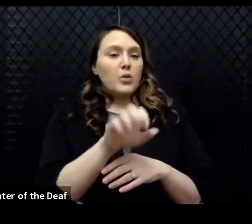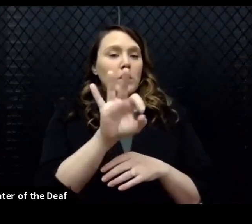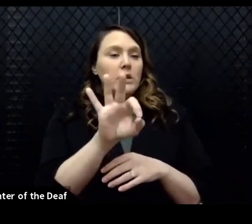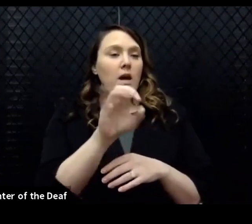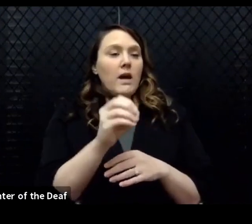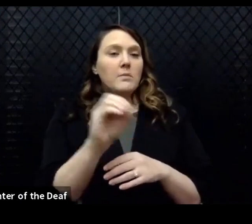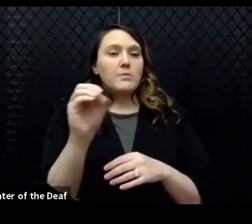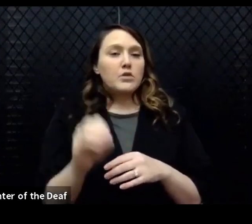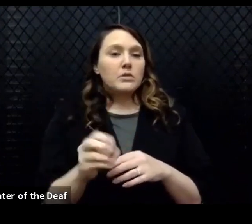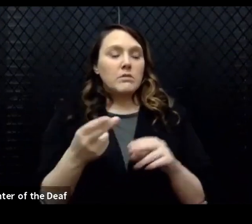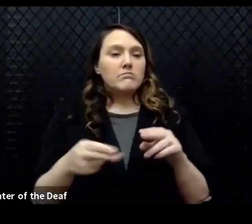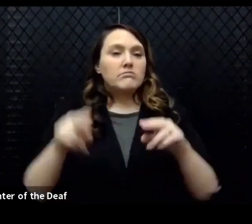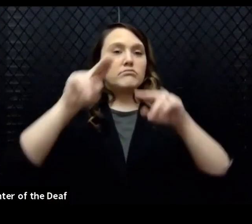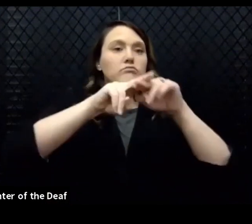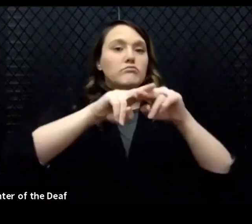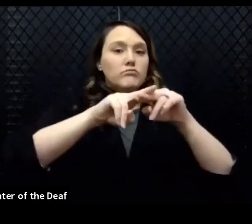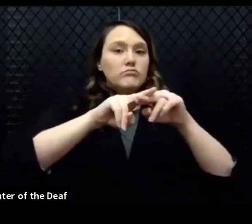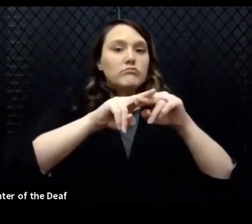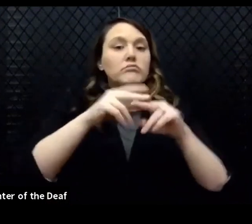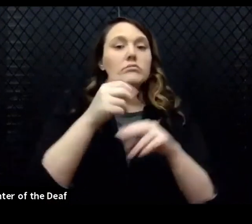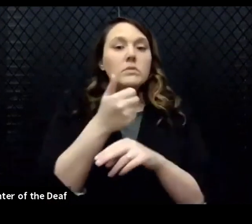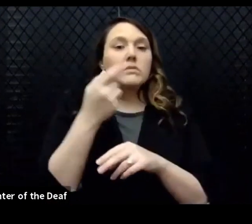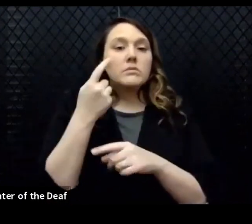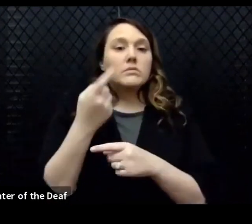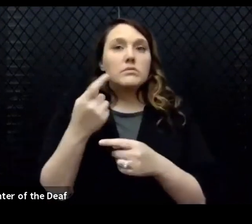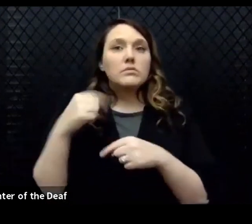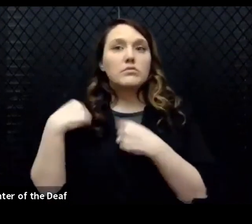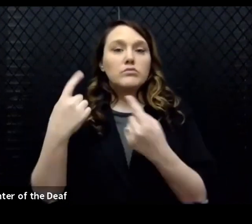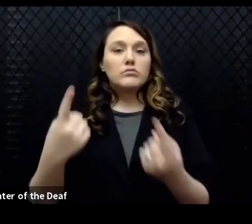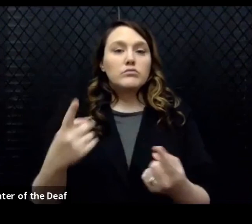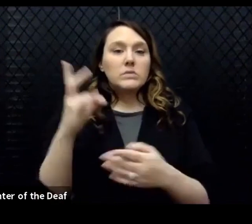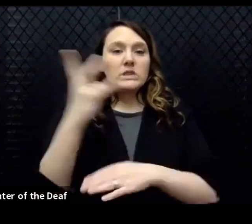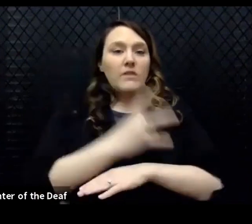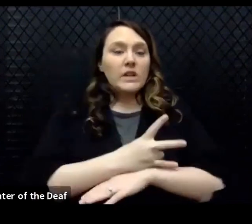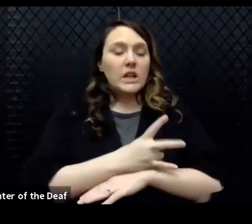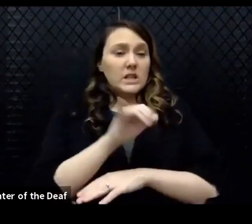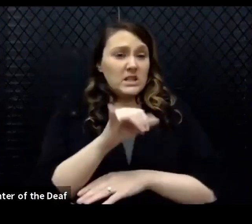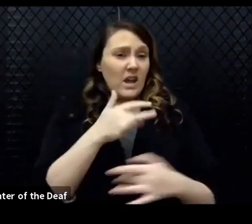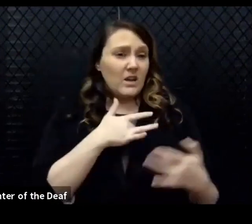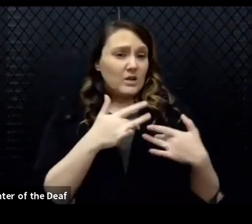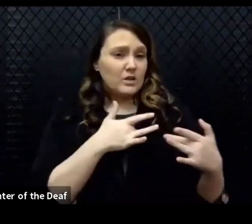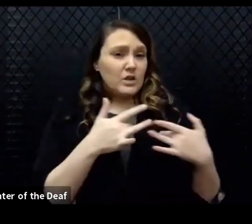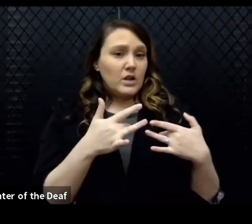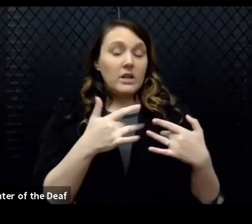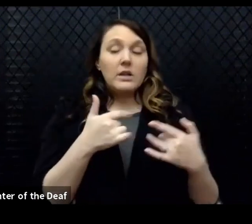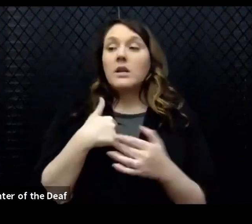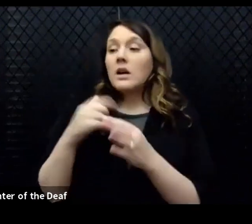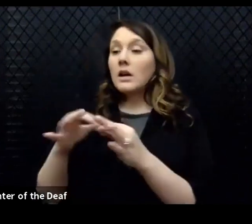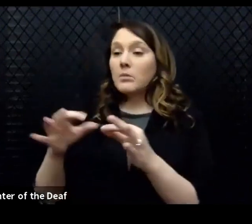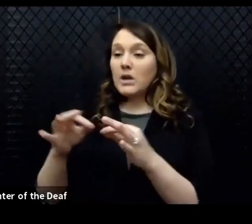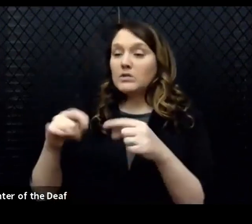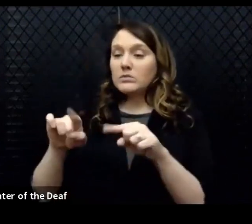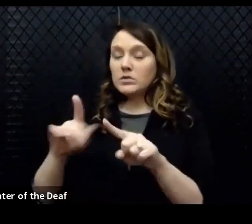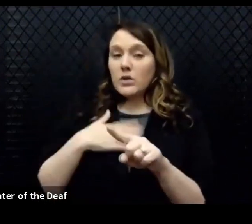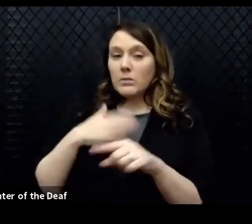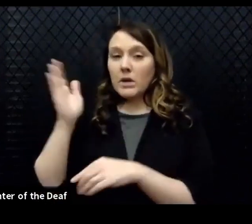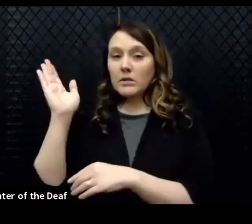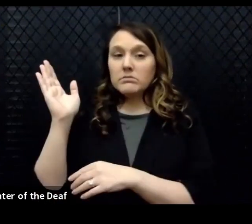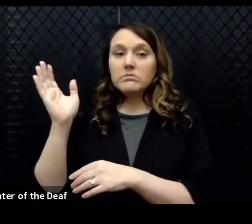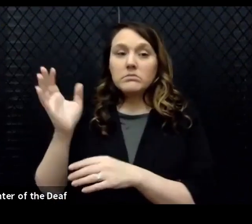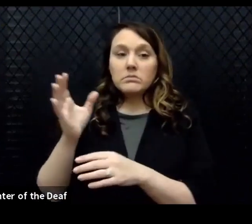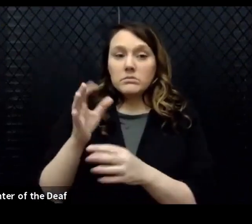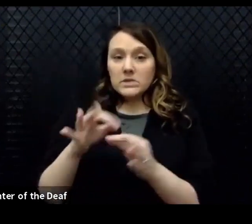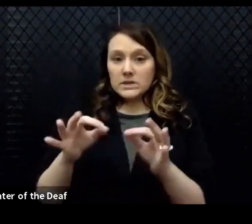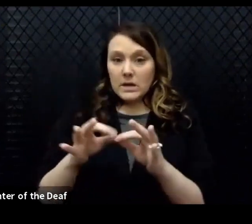7 days, and is that concerning? So I think I spoke to that during my written statement, but basically when we